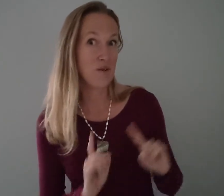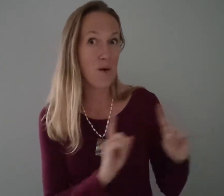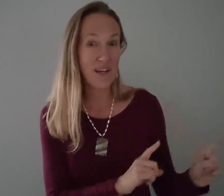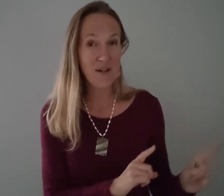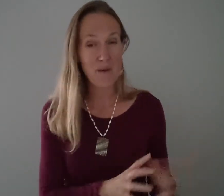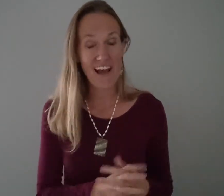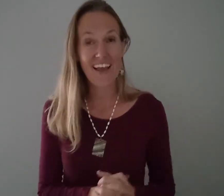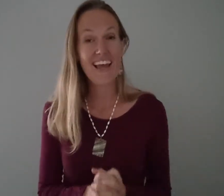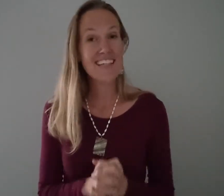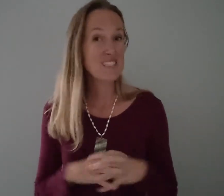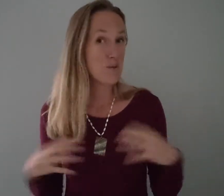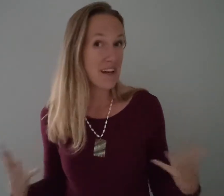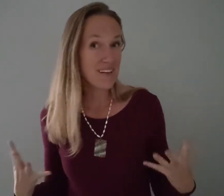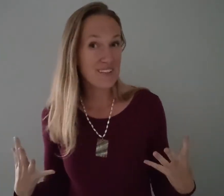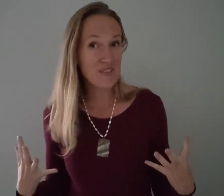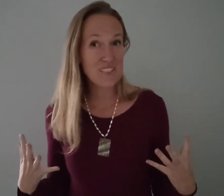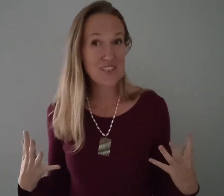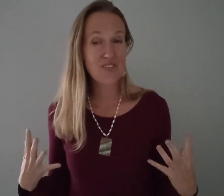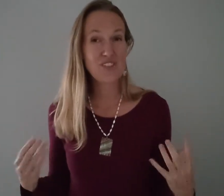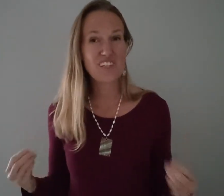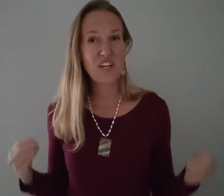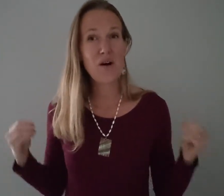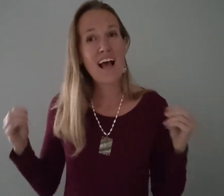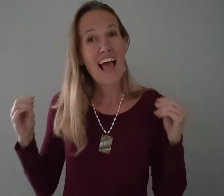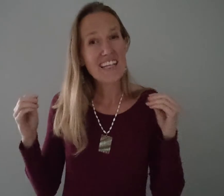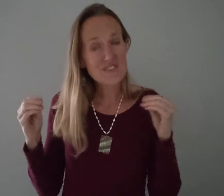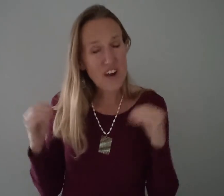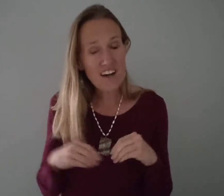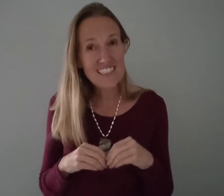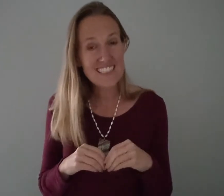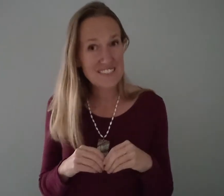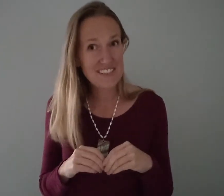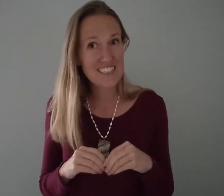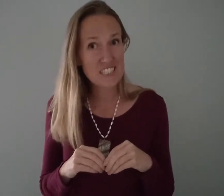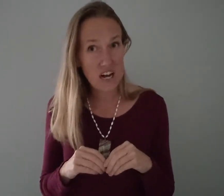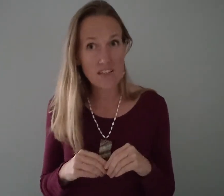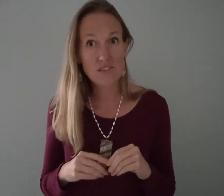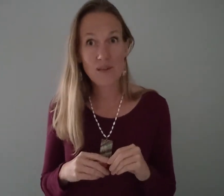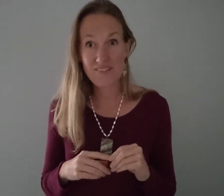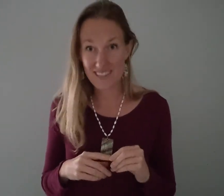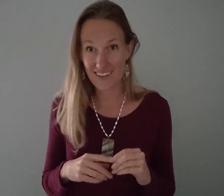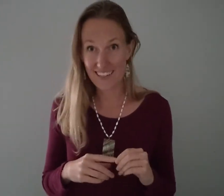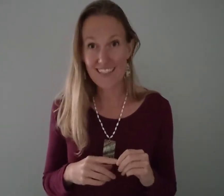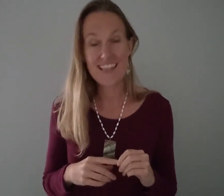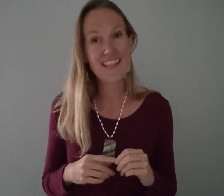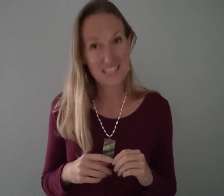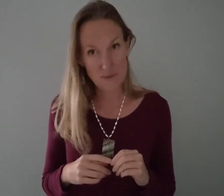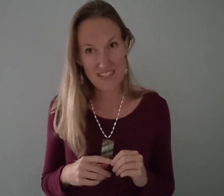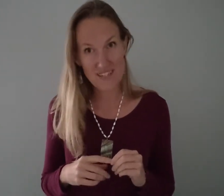want to go back. Just a reminder also, if this is your first video, as far as the different songs we have signed, this one is a